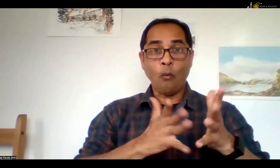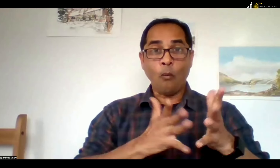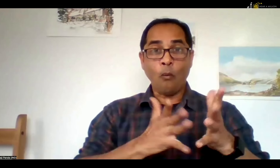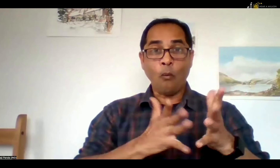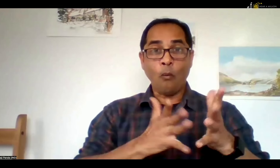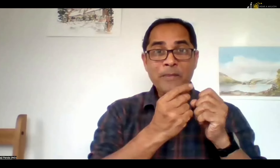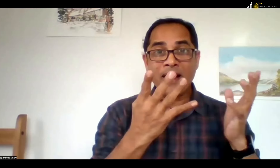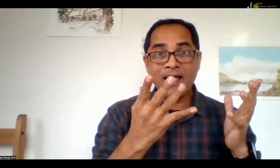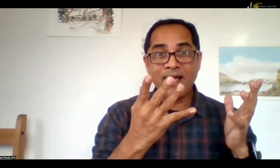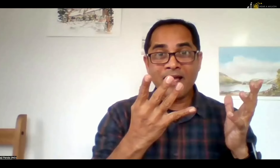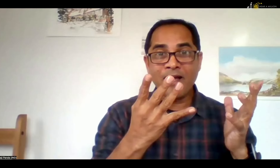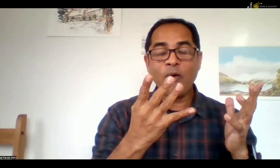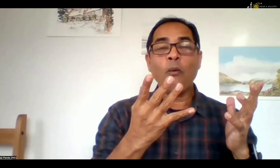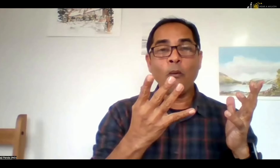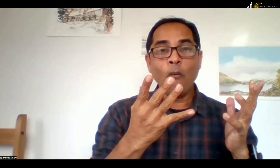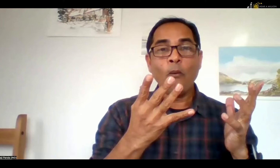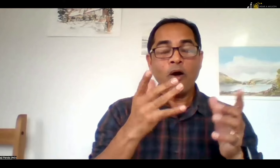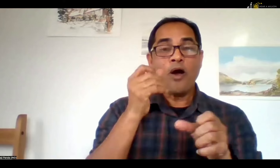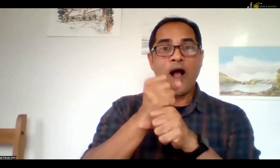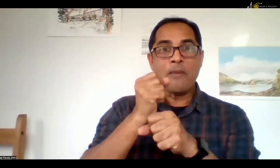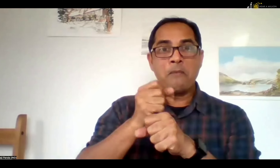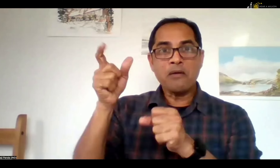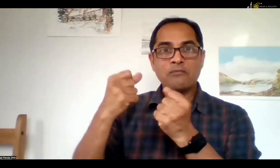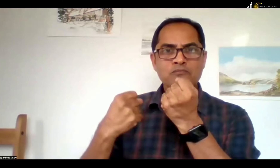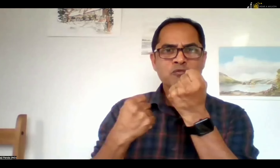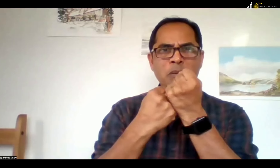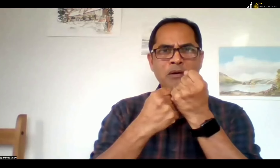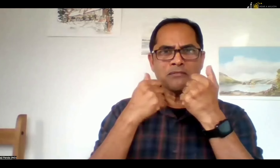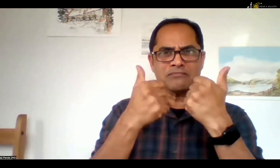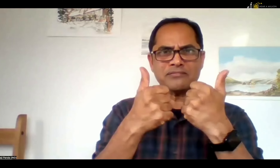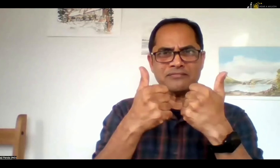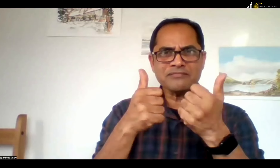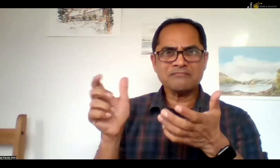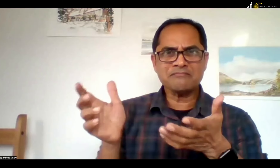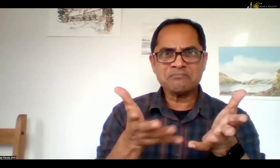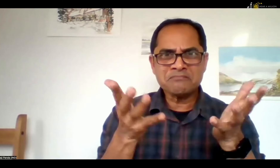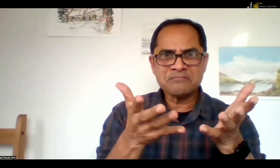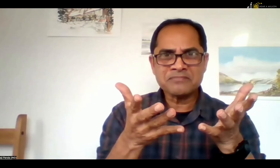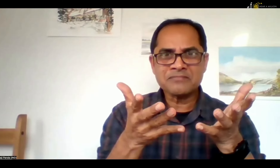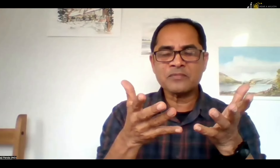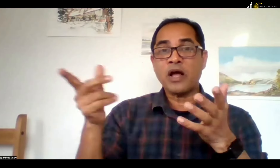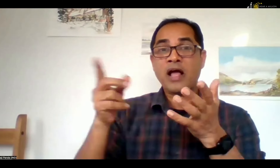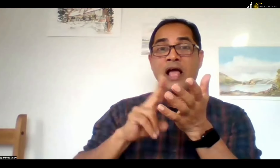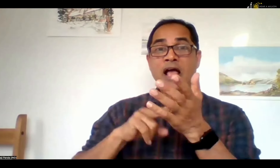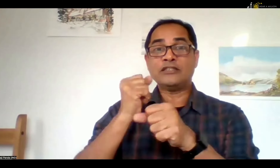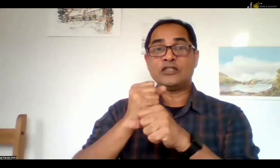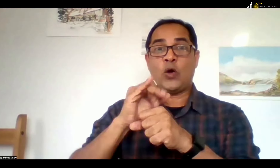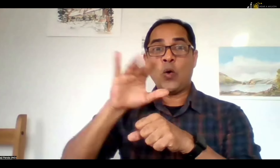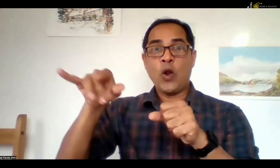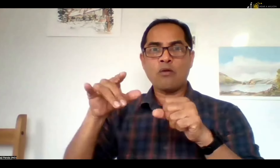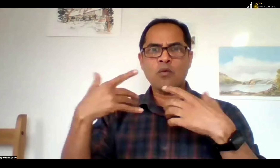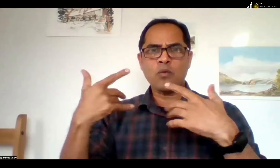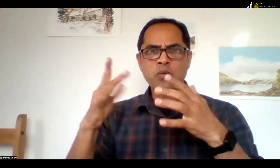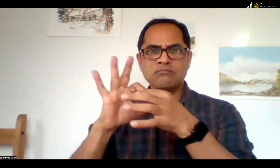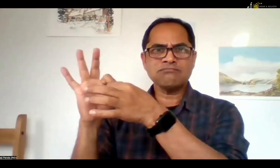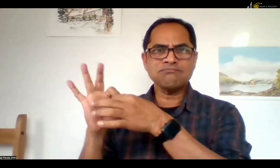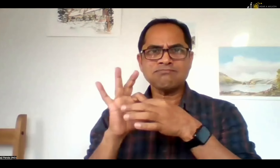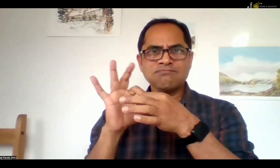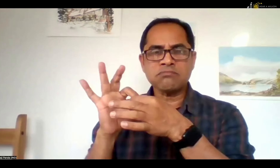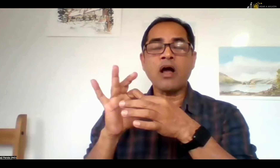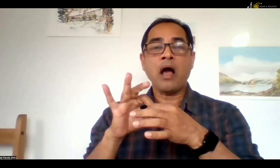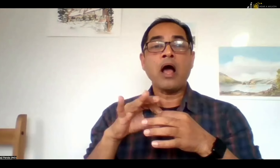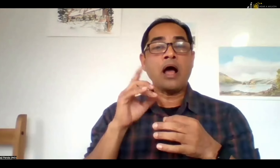which actually take care of joining the broken links to the deaf education system. Because